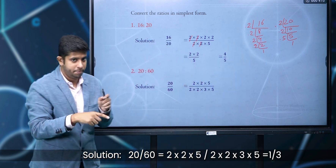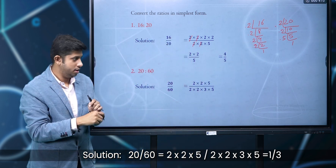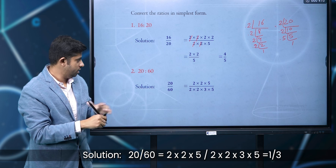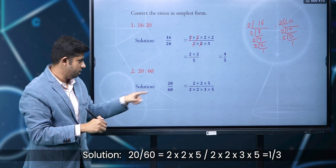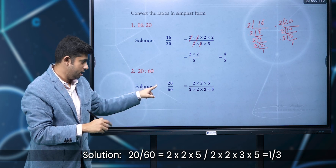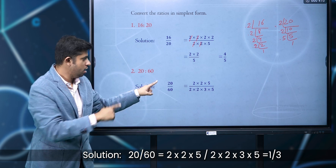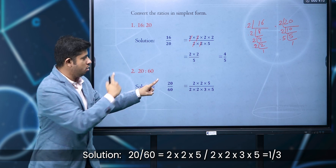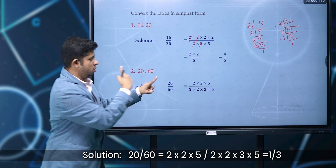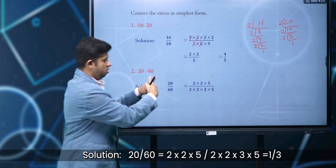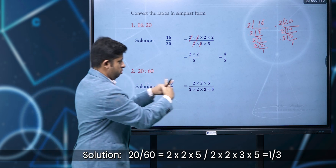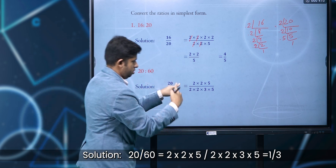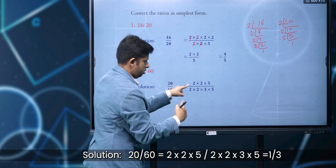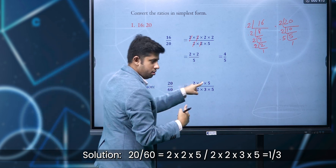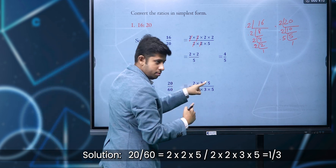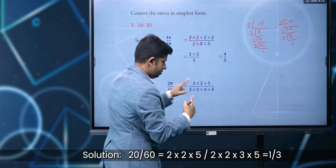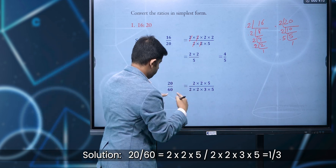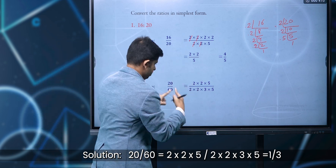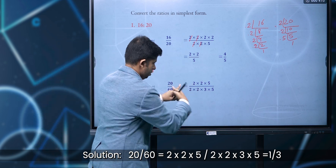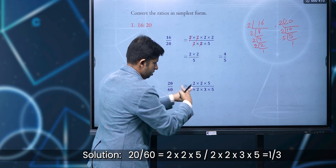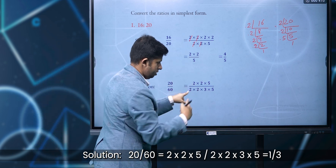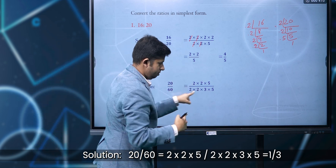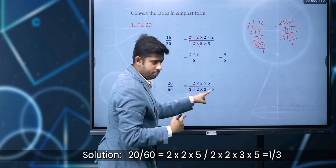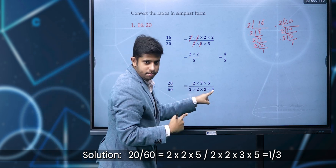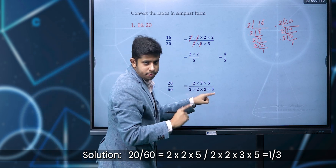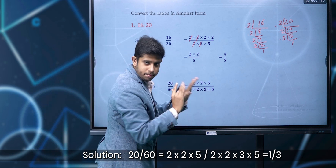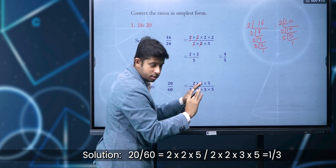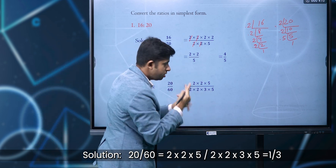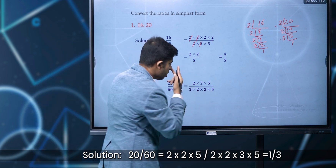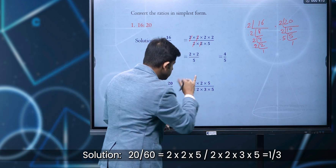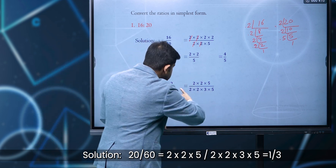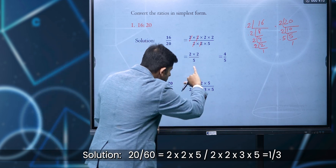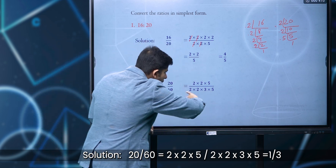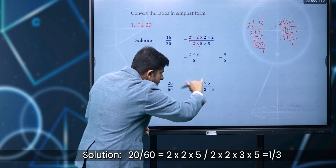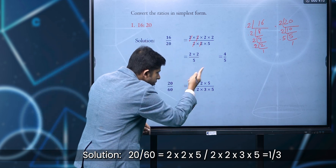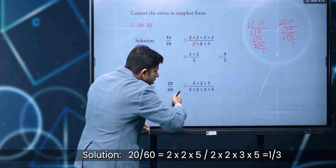2 into 2 into 5 by 2 into 2 into 3 into 5.